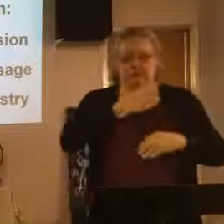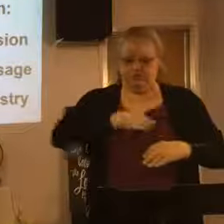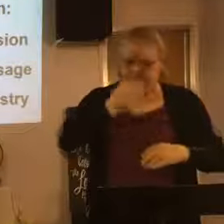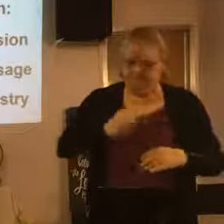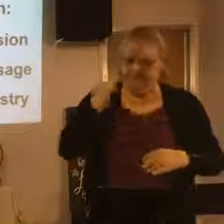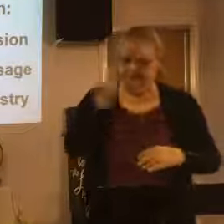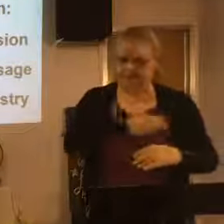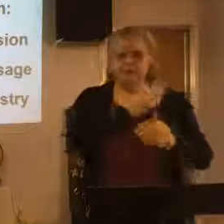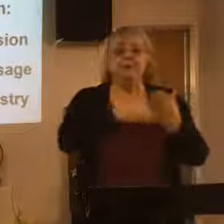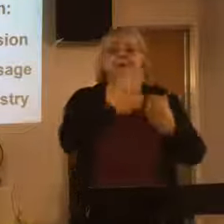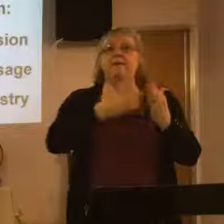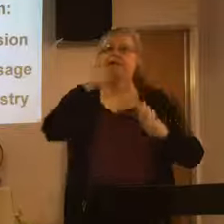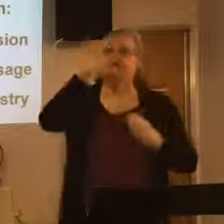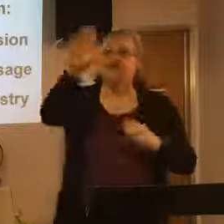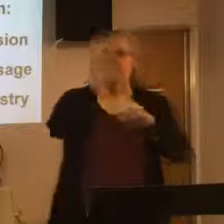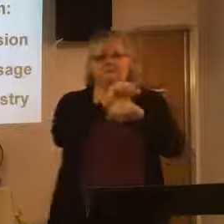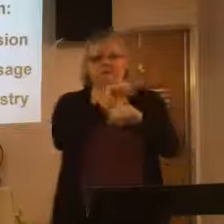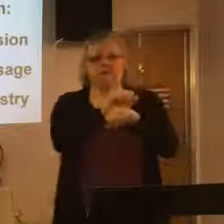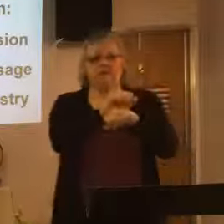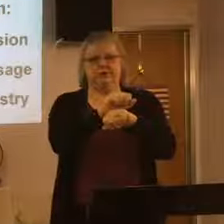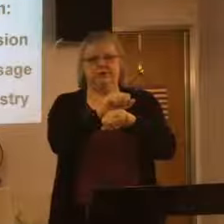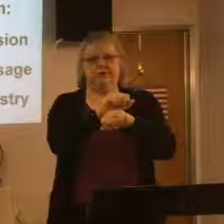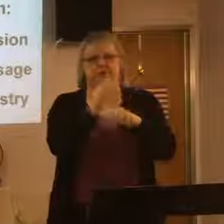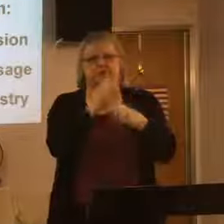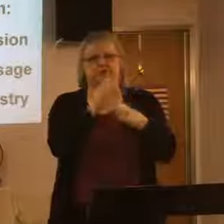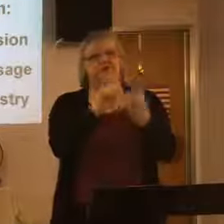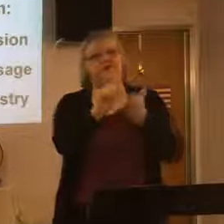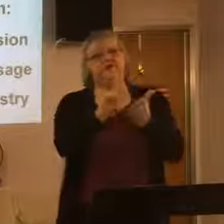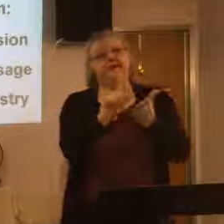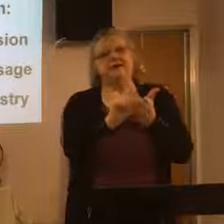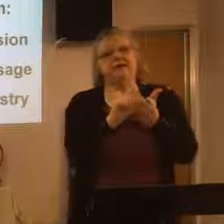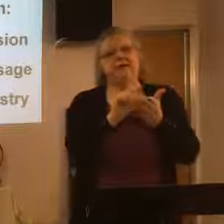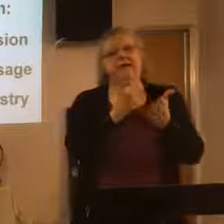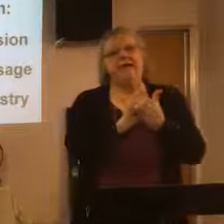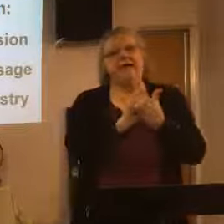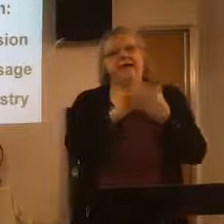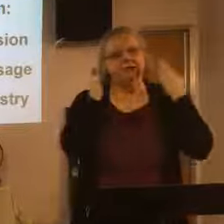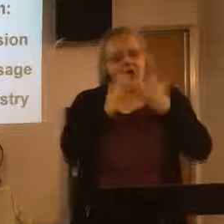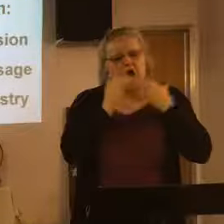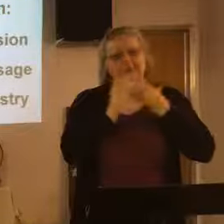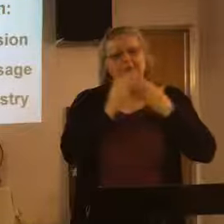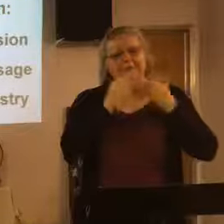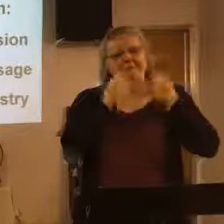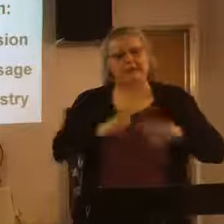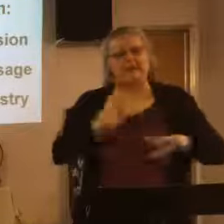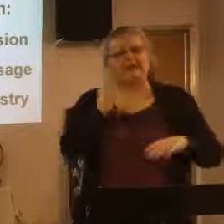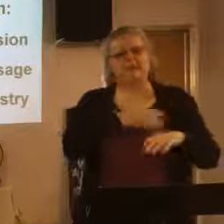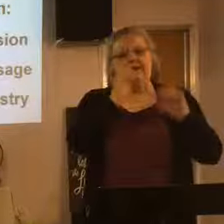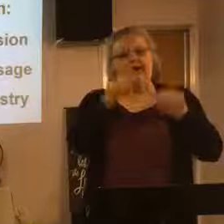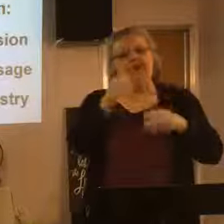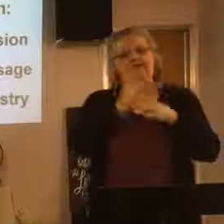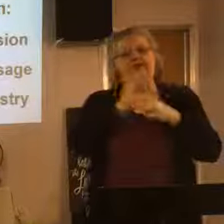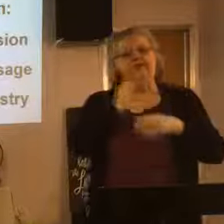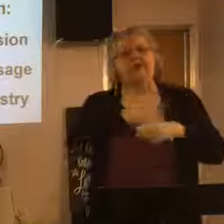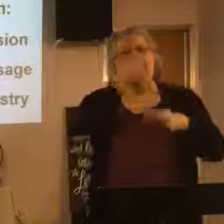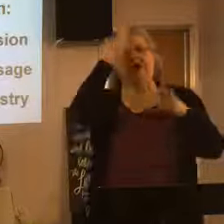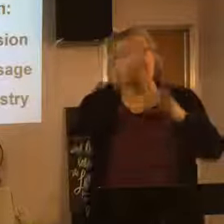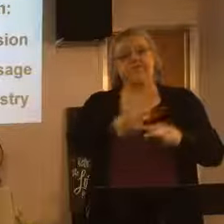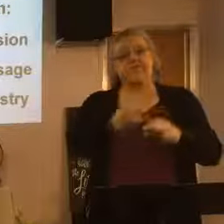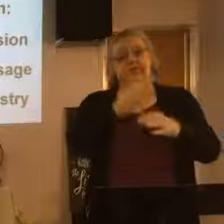be a part of his mission. What an awesome blessing when we get to share our faith, to be a part of what God is